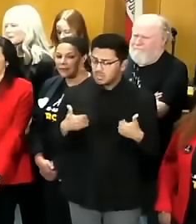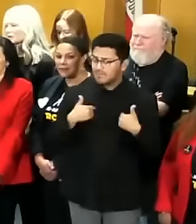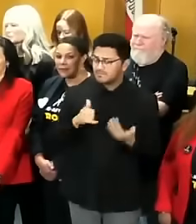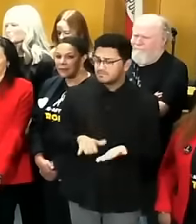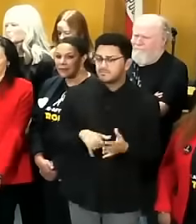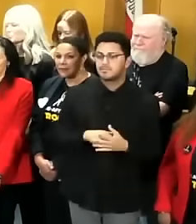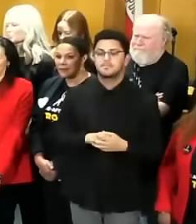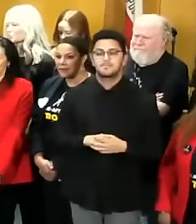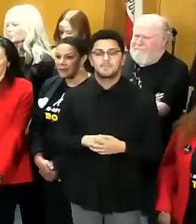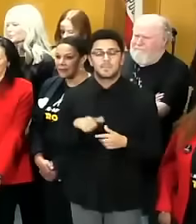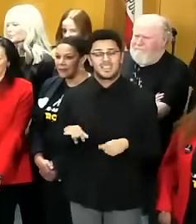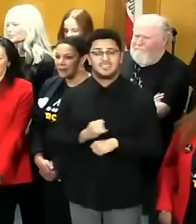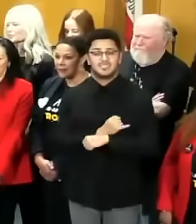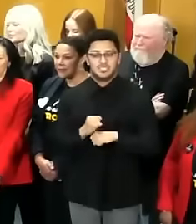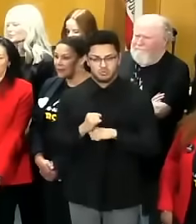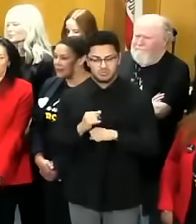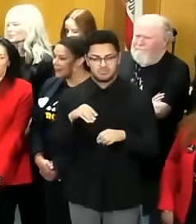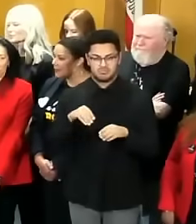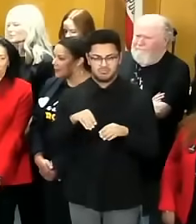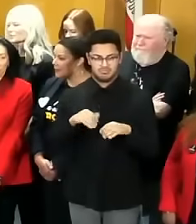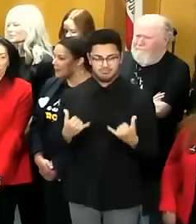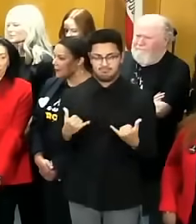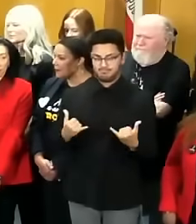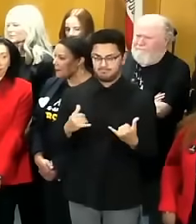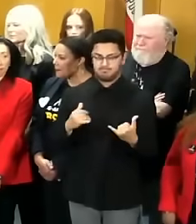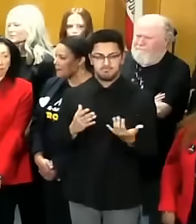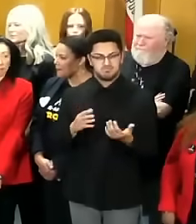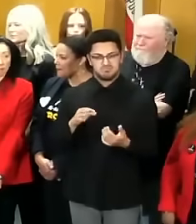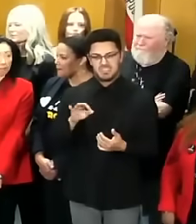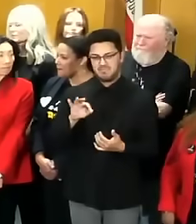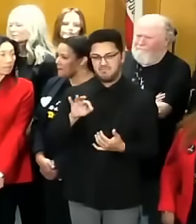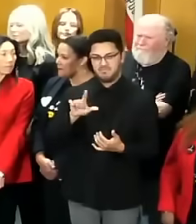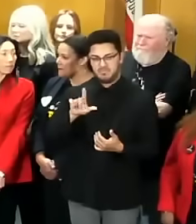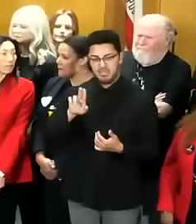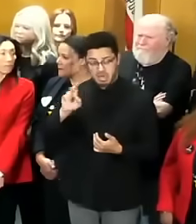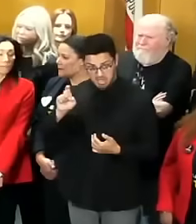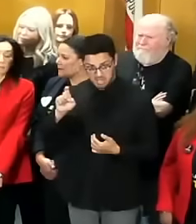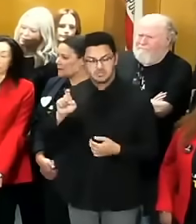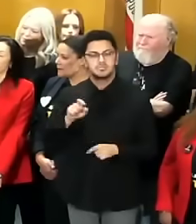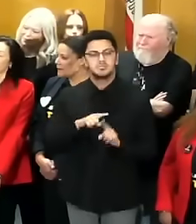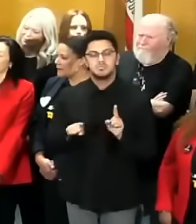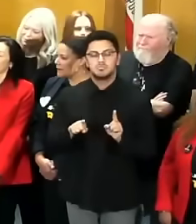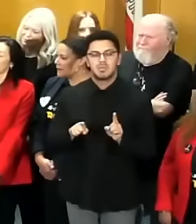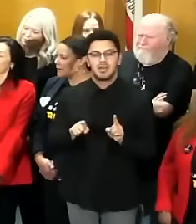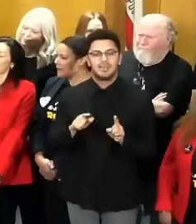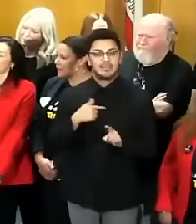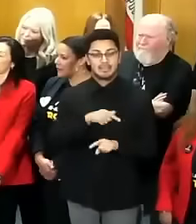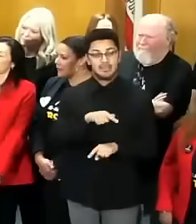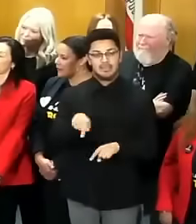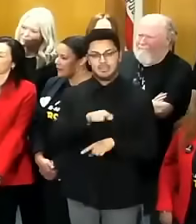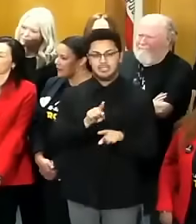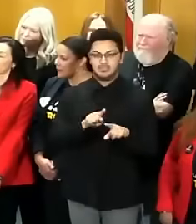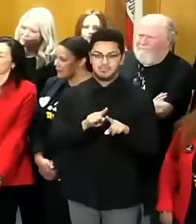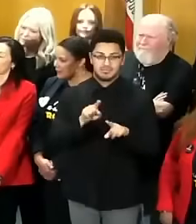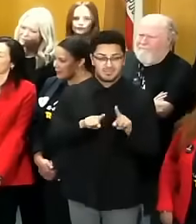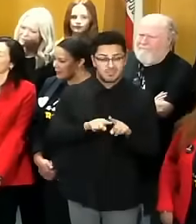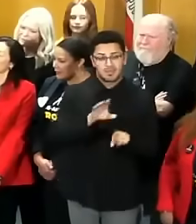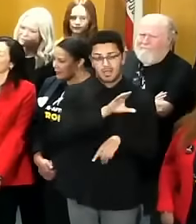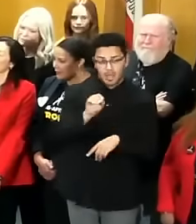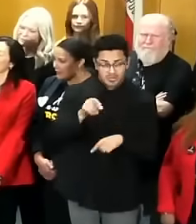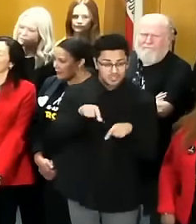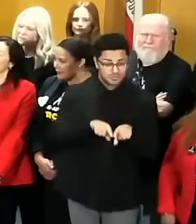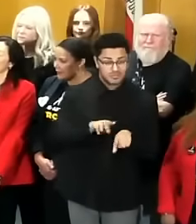So this industry is in a state of flux at the moment, but clearly these companies have hung together throughout the Writers Guild strike